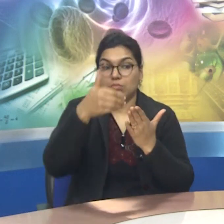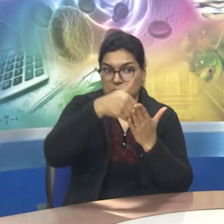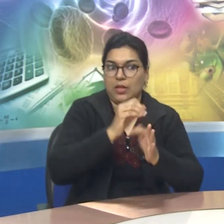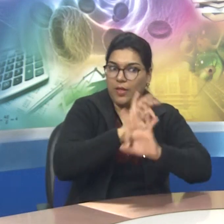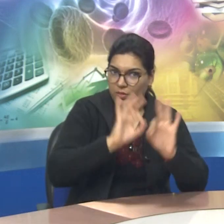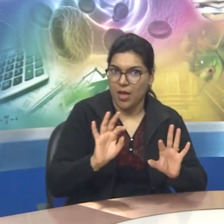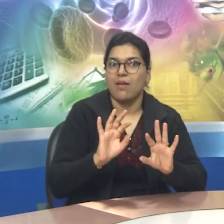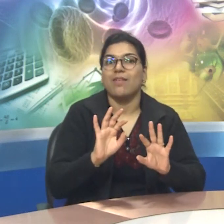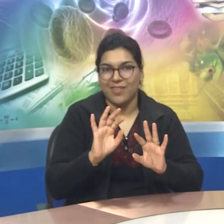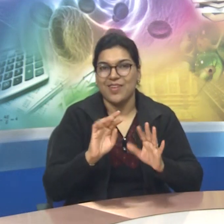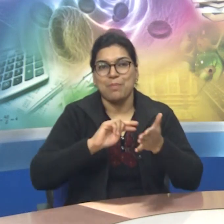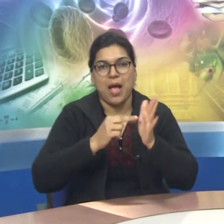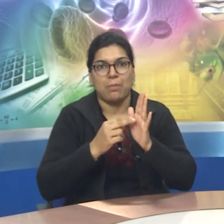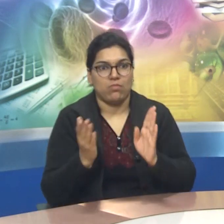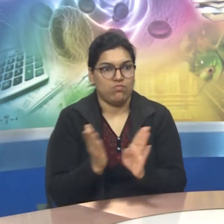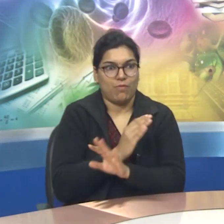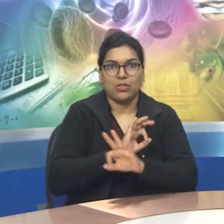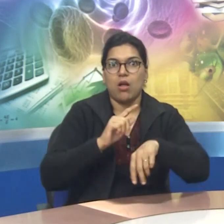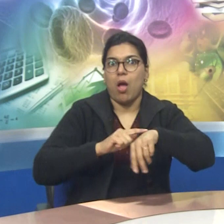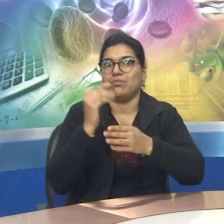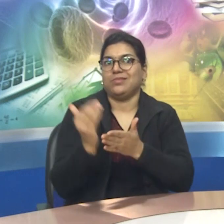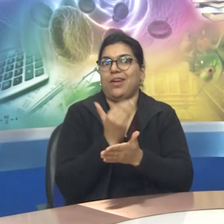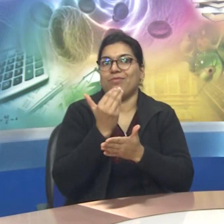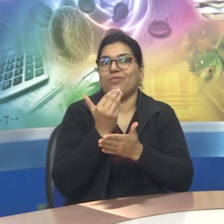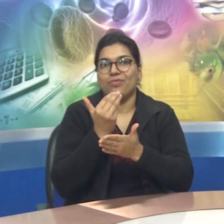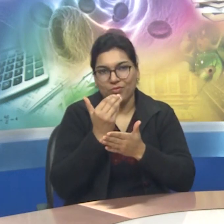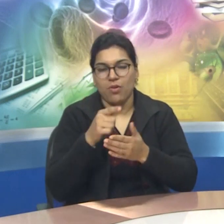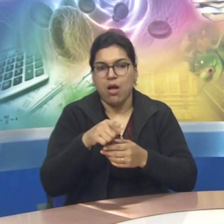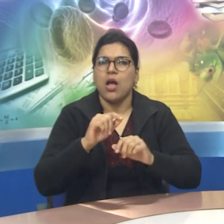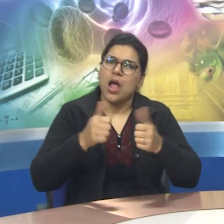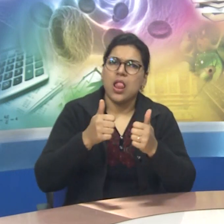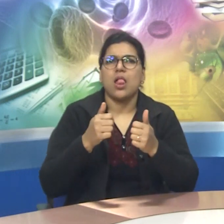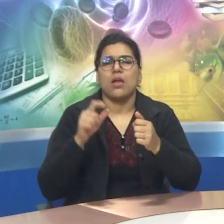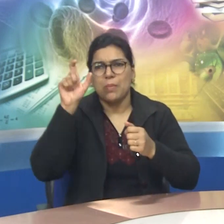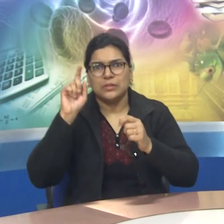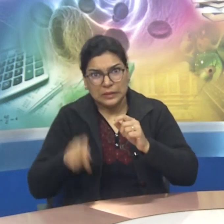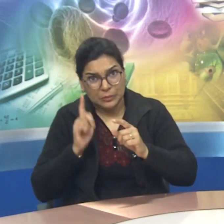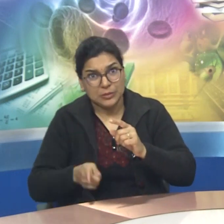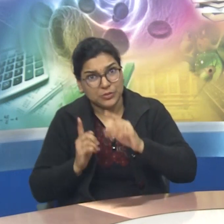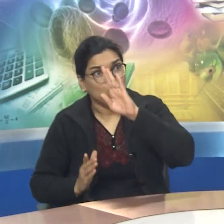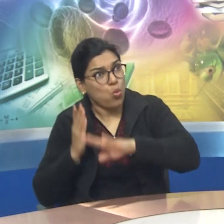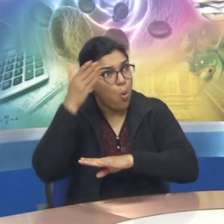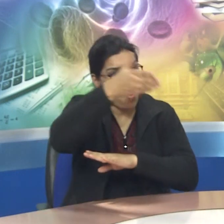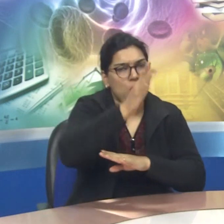international cooperative cataloging. It also supports the centralized documentation